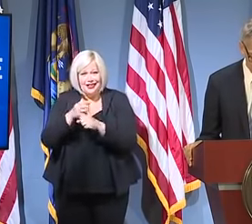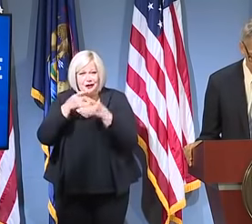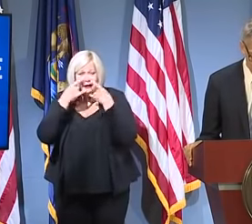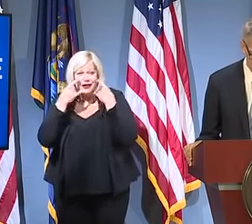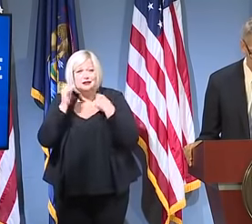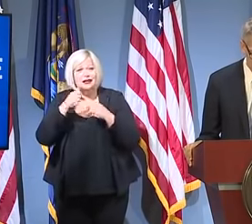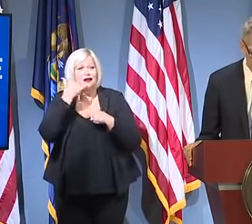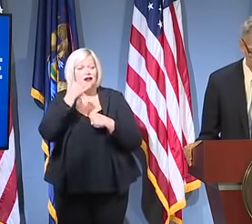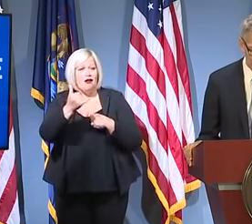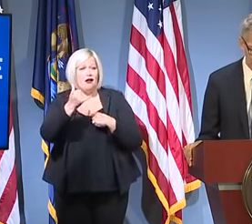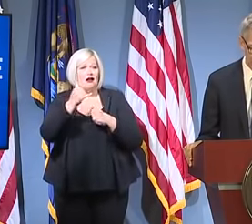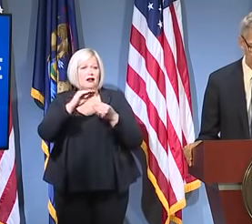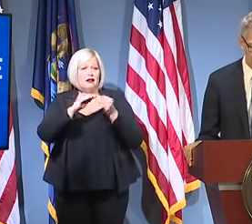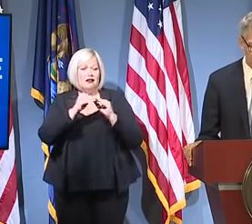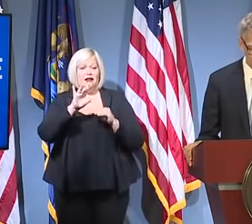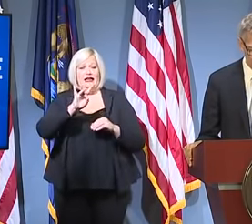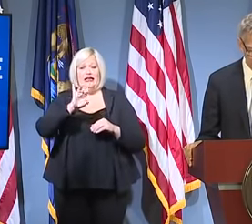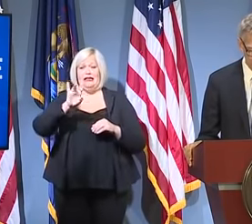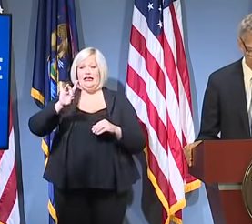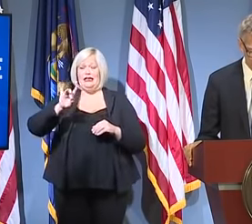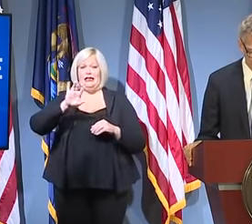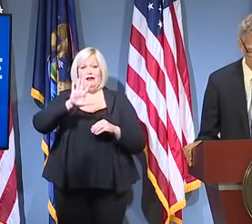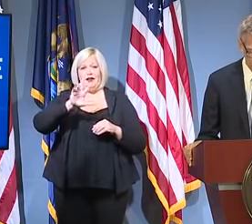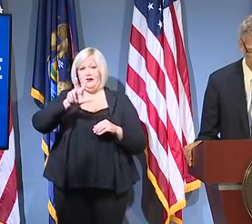COVID-19 hotline at